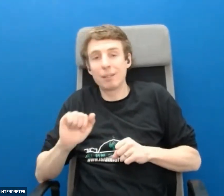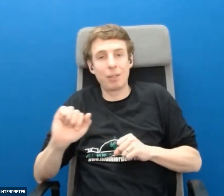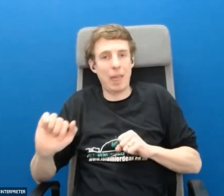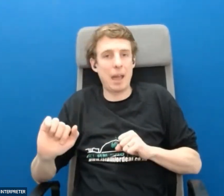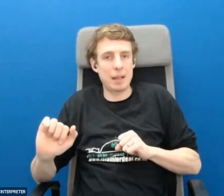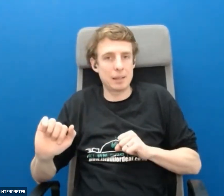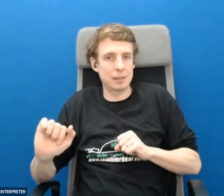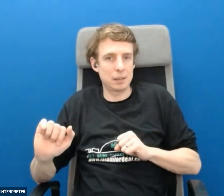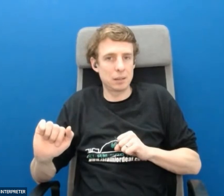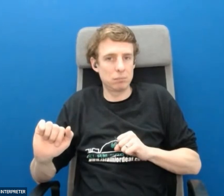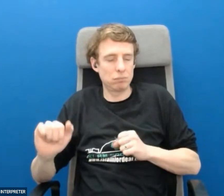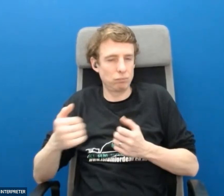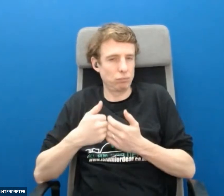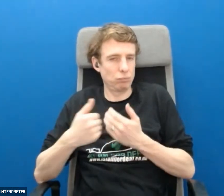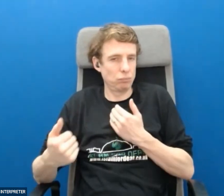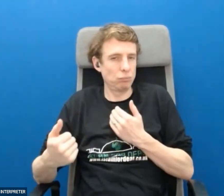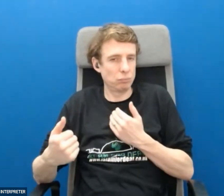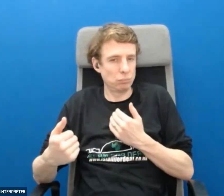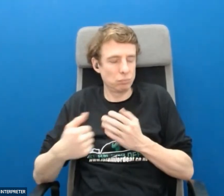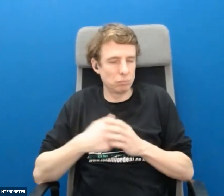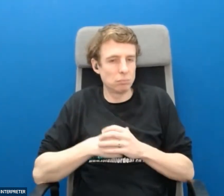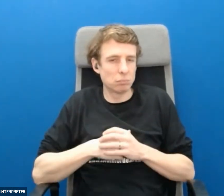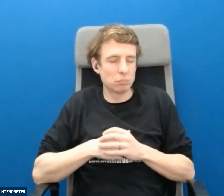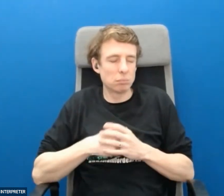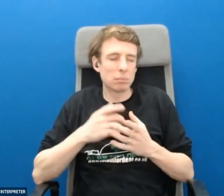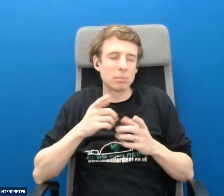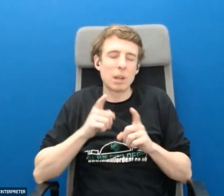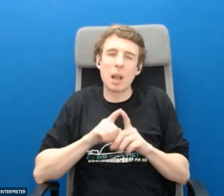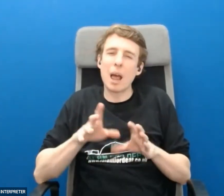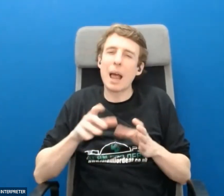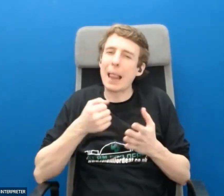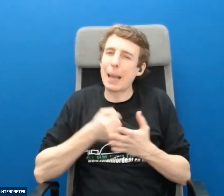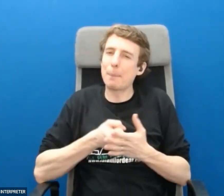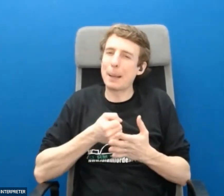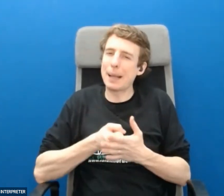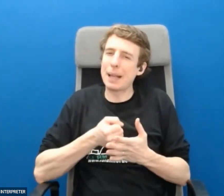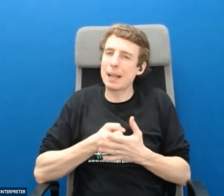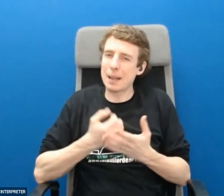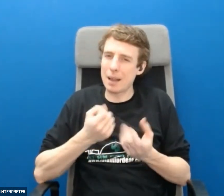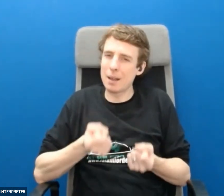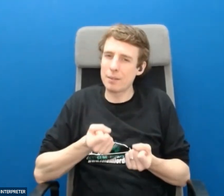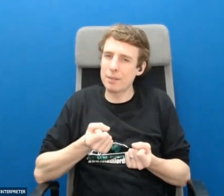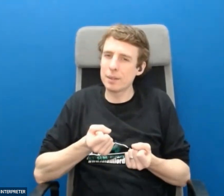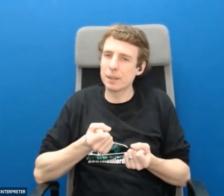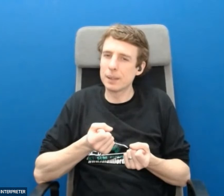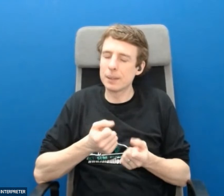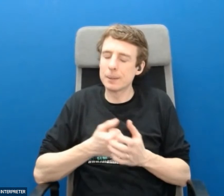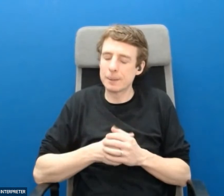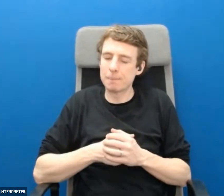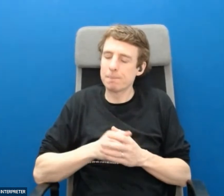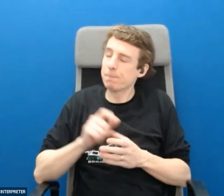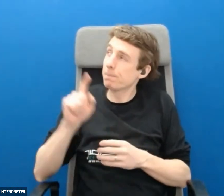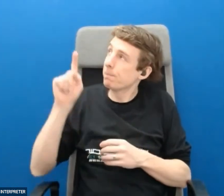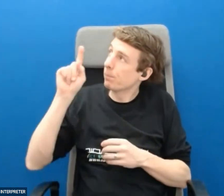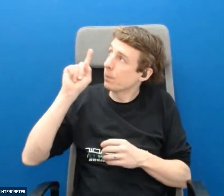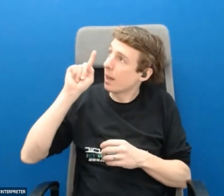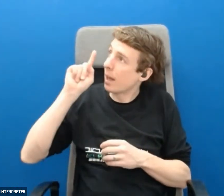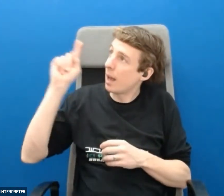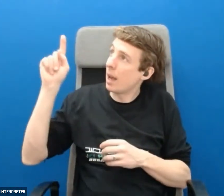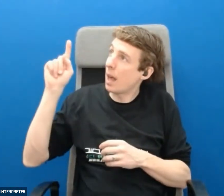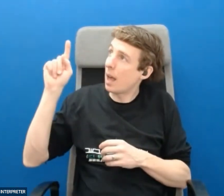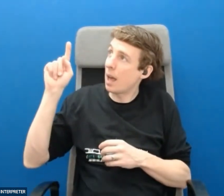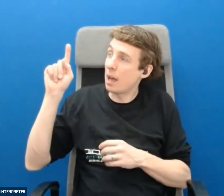their ownership is limited in this sense. However, the ownership of Allah the Most High is completer,